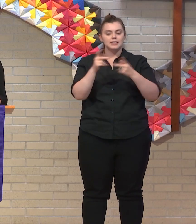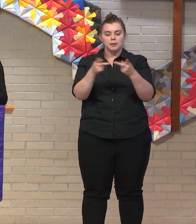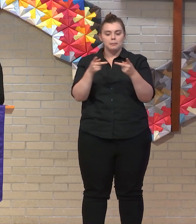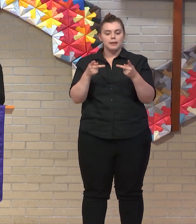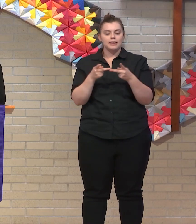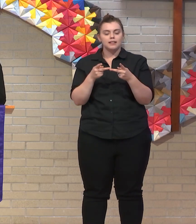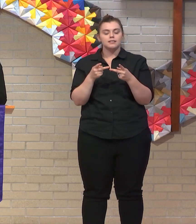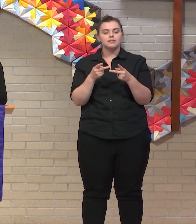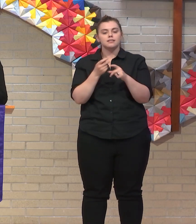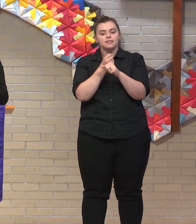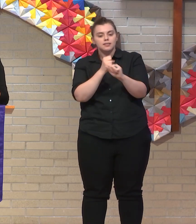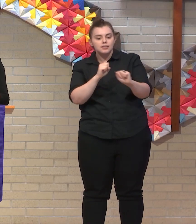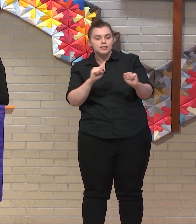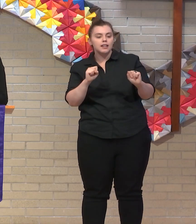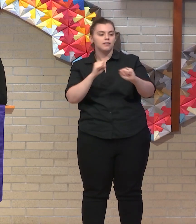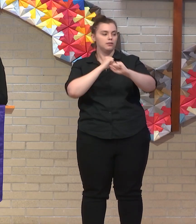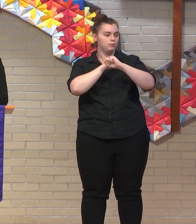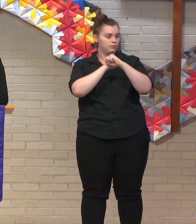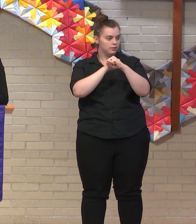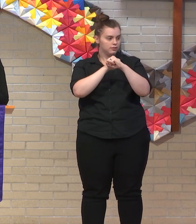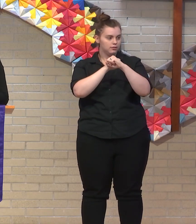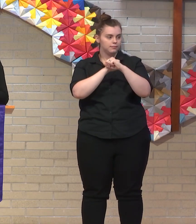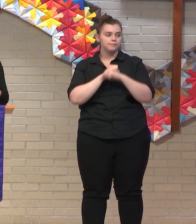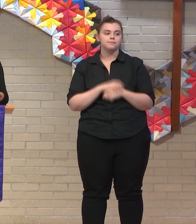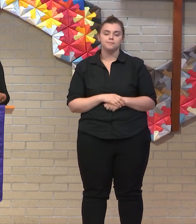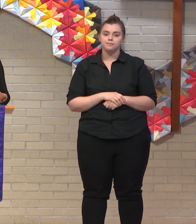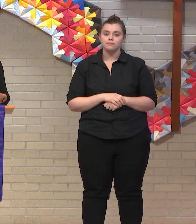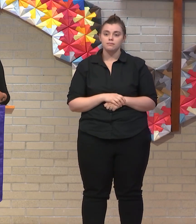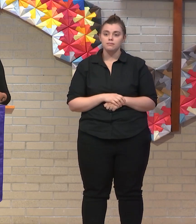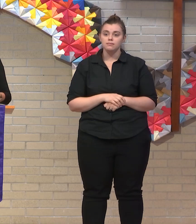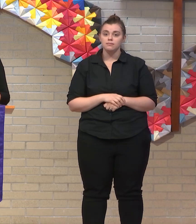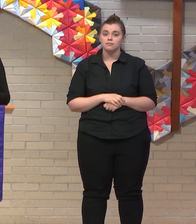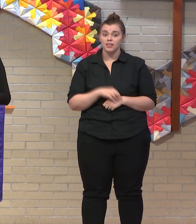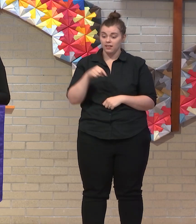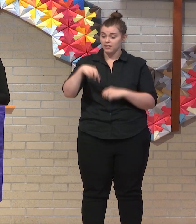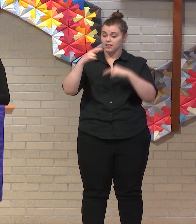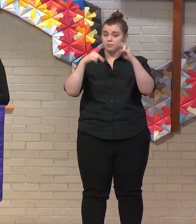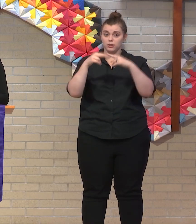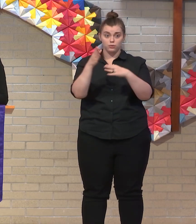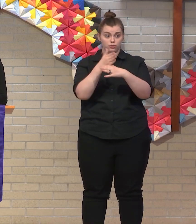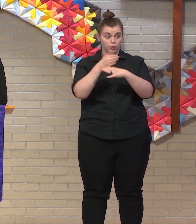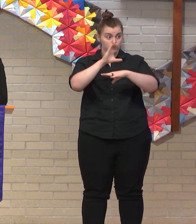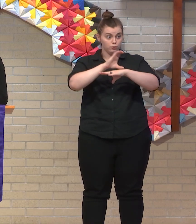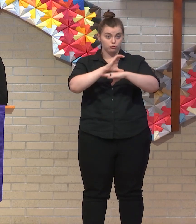place of refuge and protection. We share this building